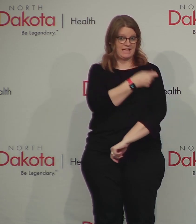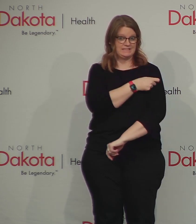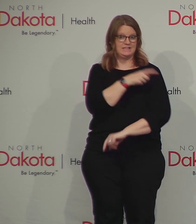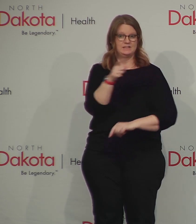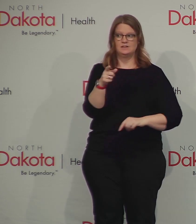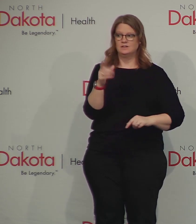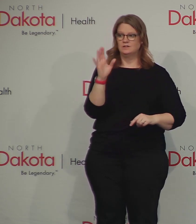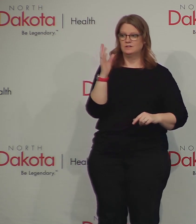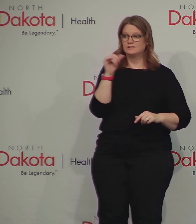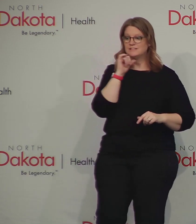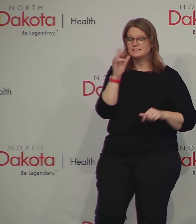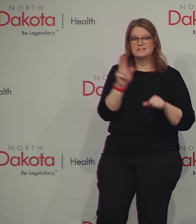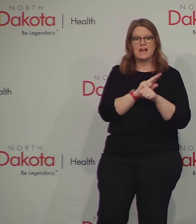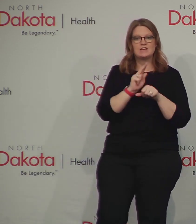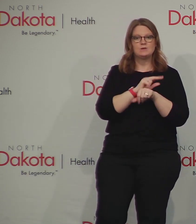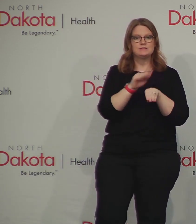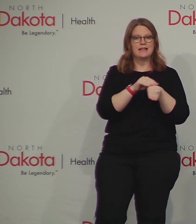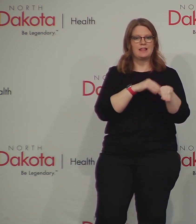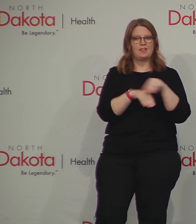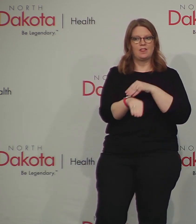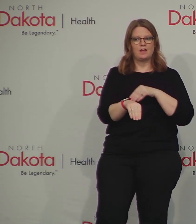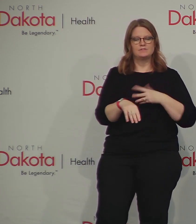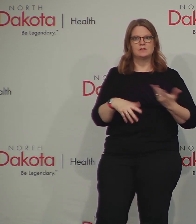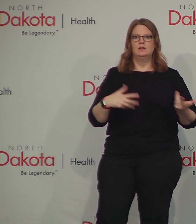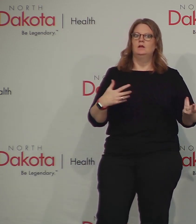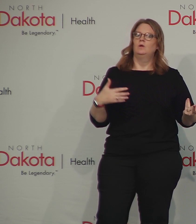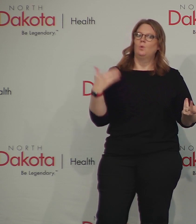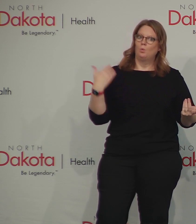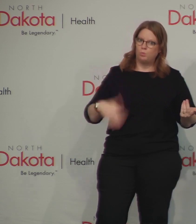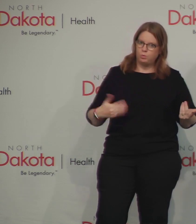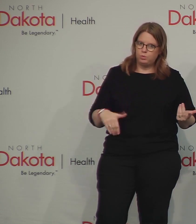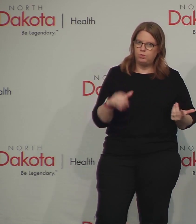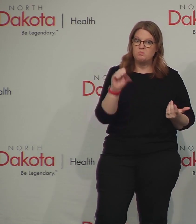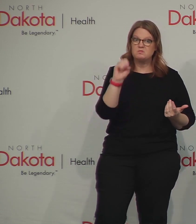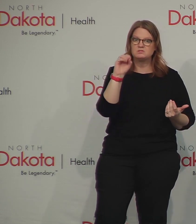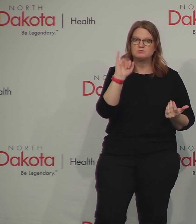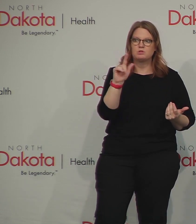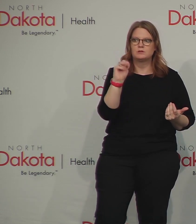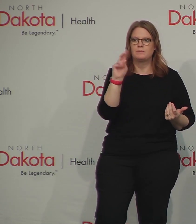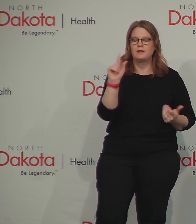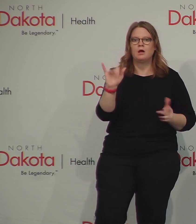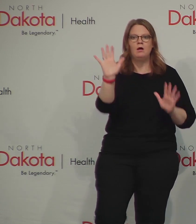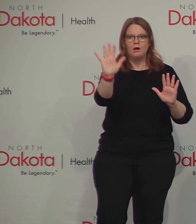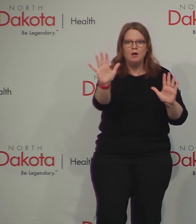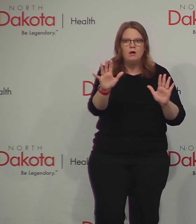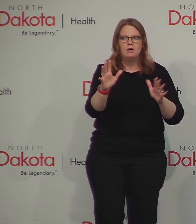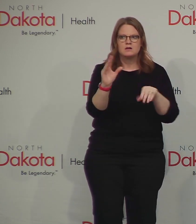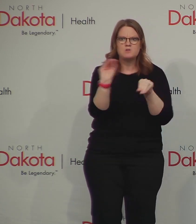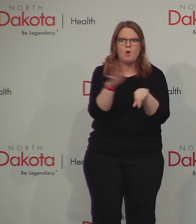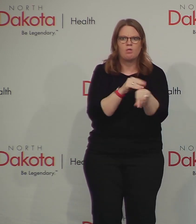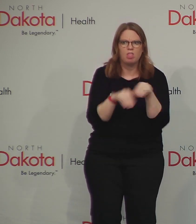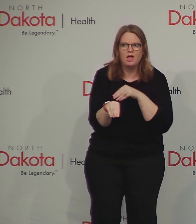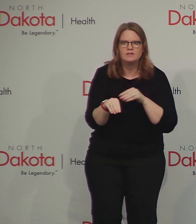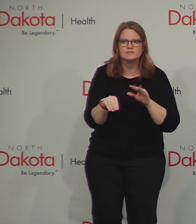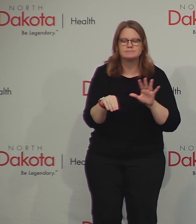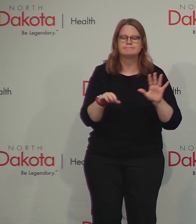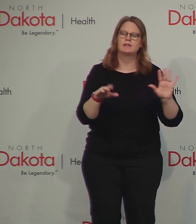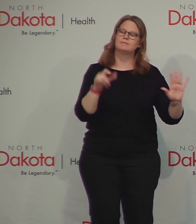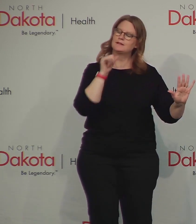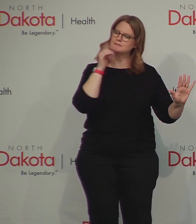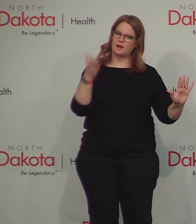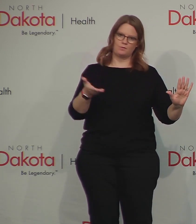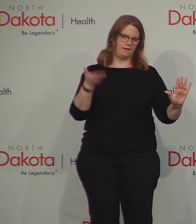going to see she's not wearing gloves. And I saw there's been a lot of social media. Why aren't people wearing gloves? That's not a